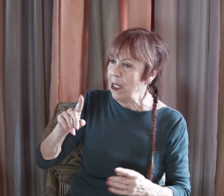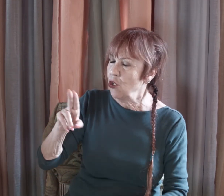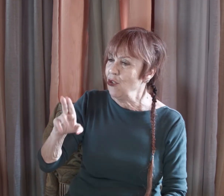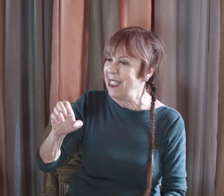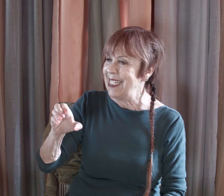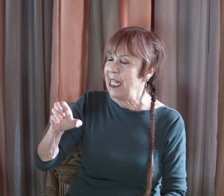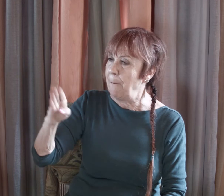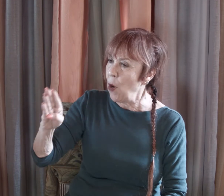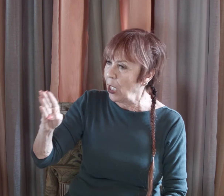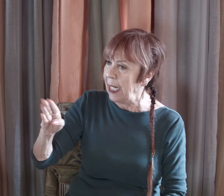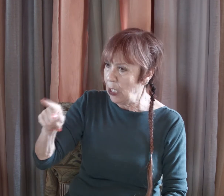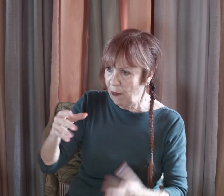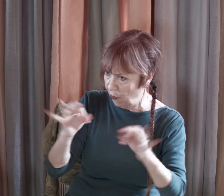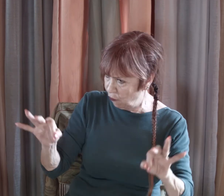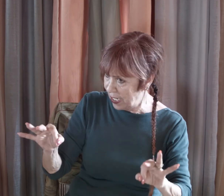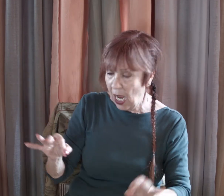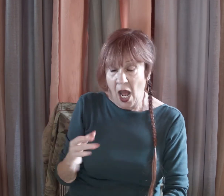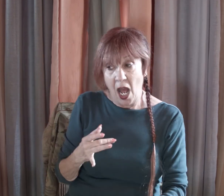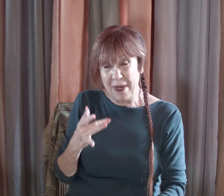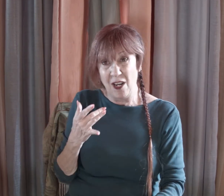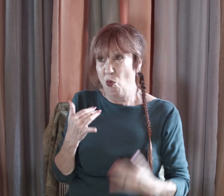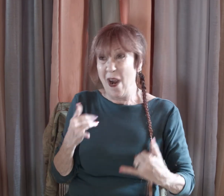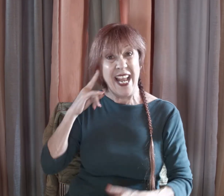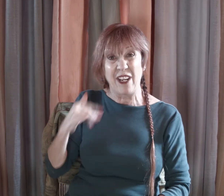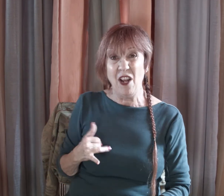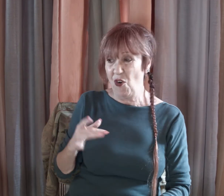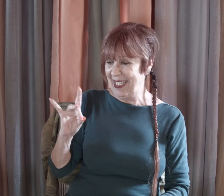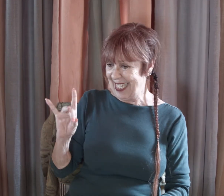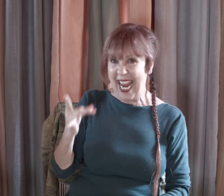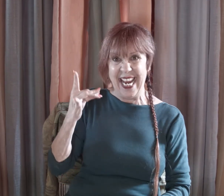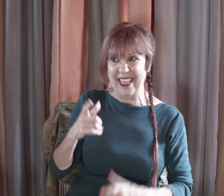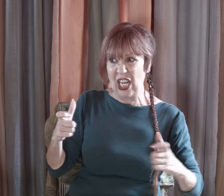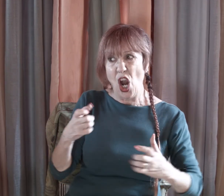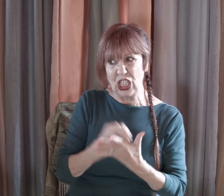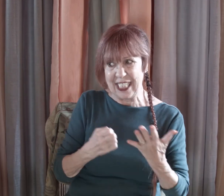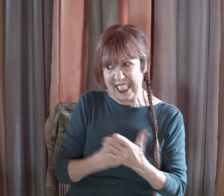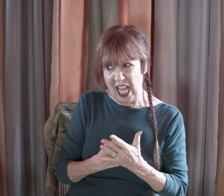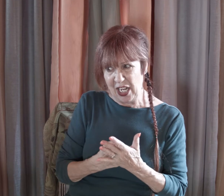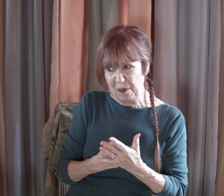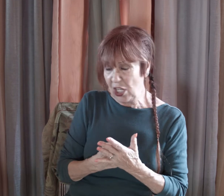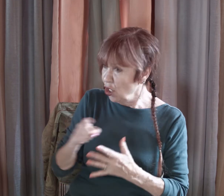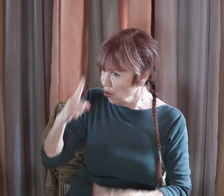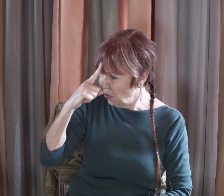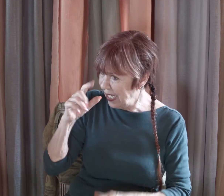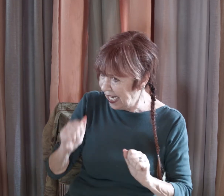largest economy. Now it's the 8th largest economy. And I'm wondering, do you think there's a way back to free public college